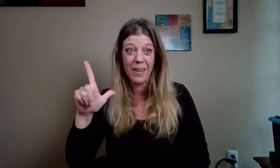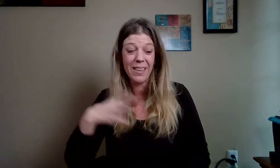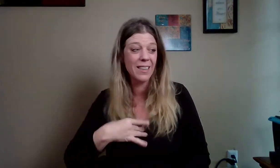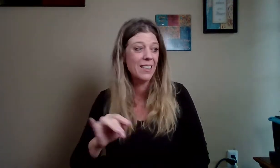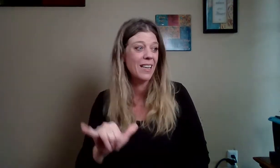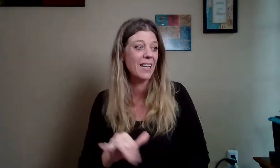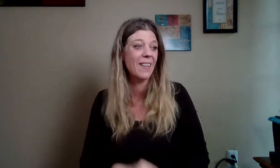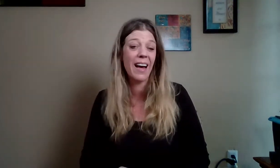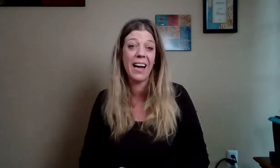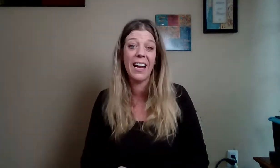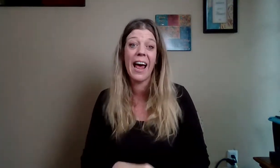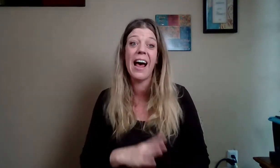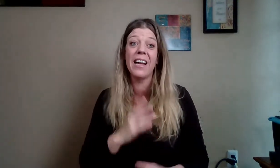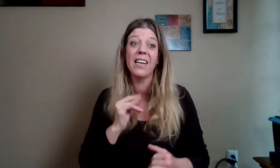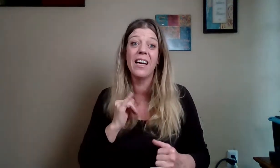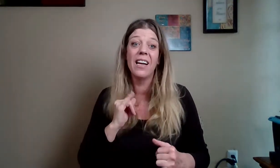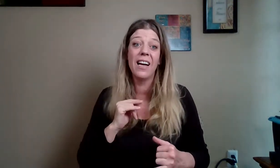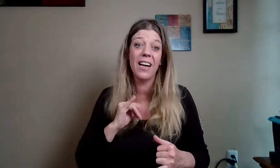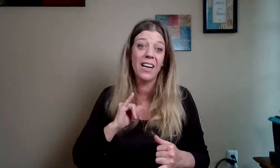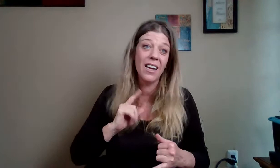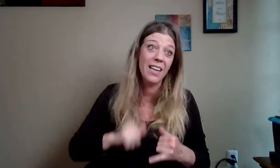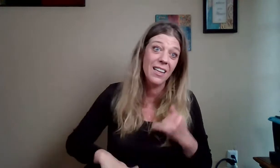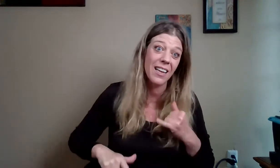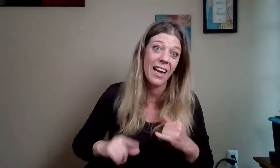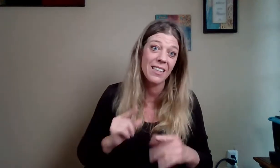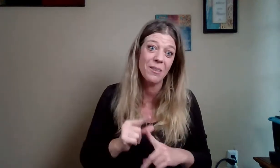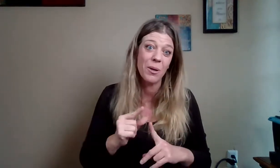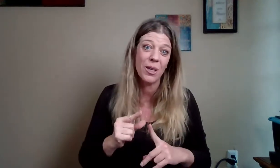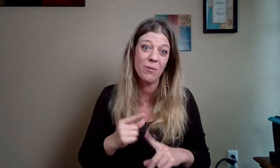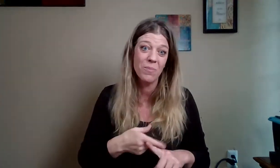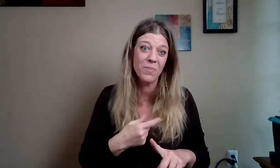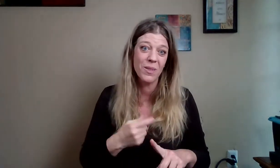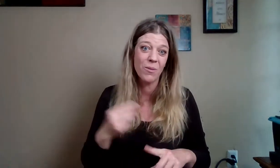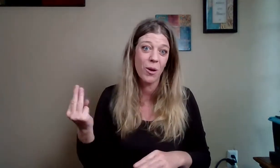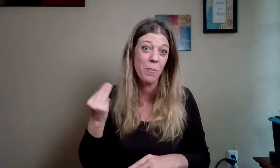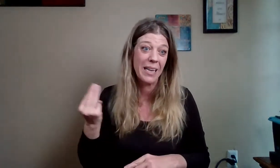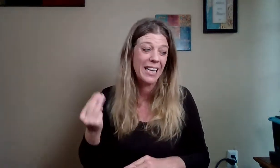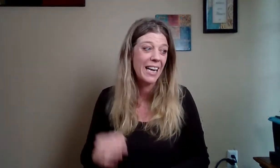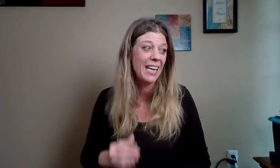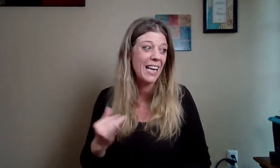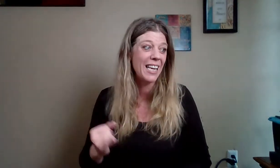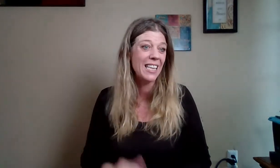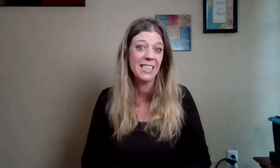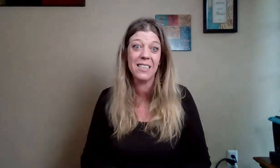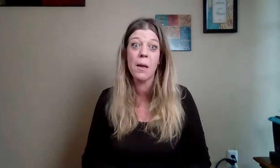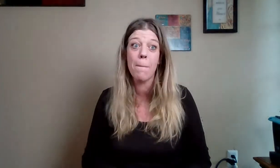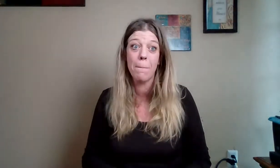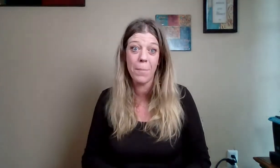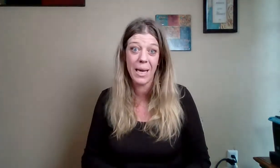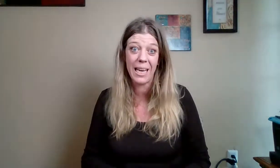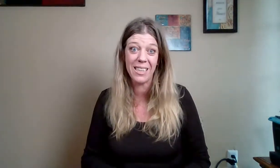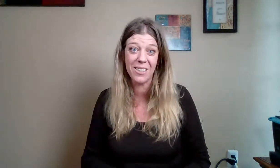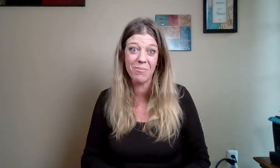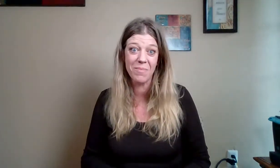Will. Like that. And last word from Monday is be.